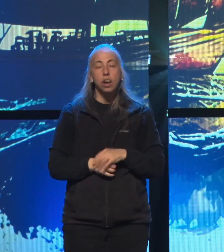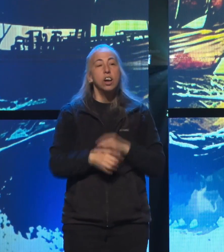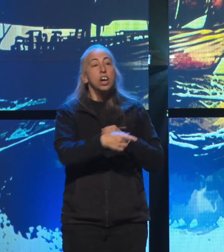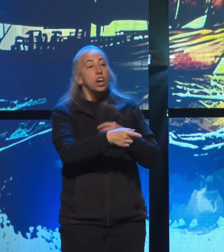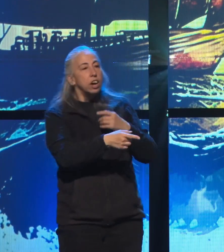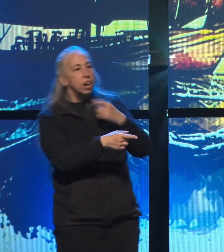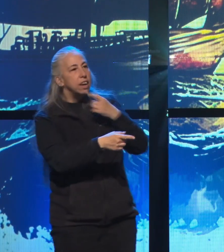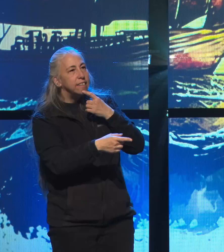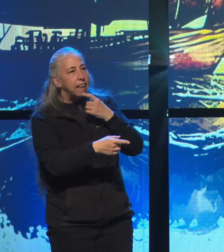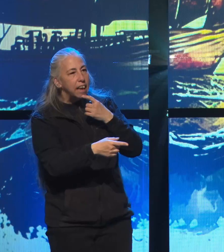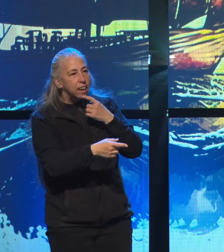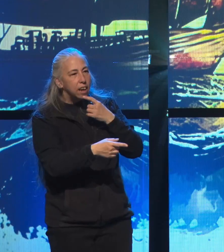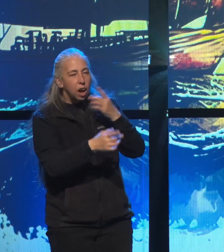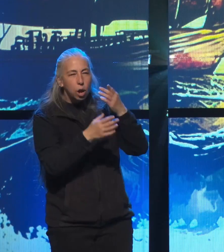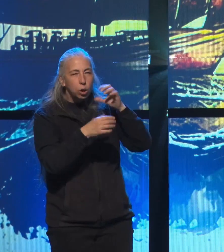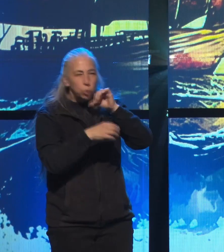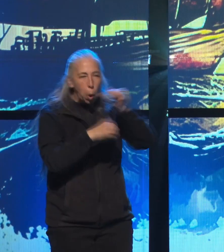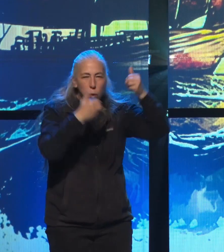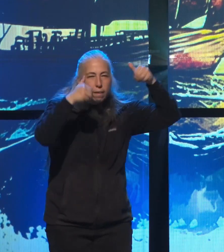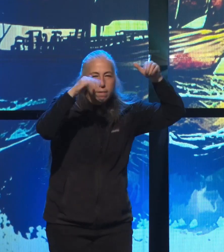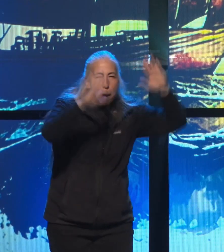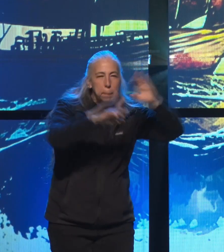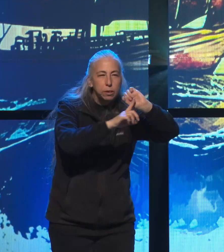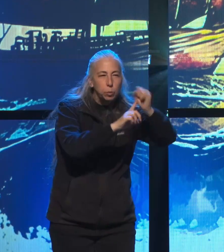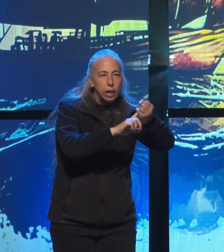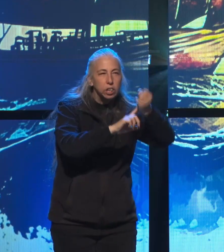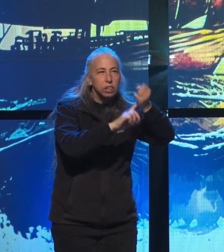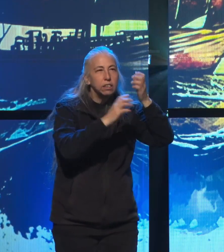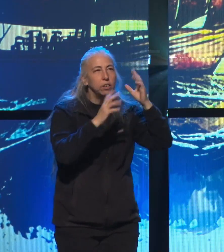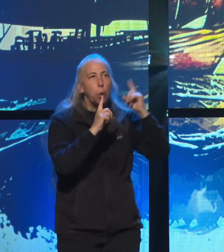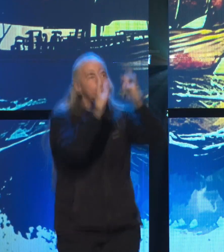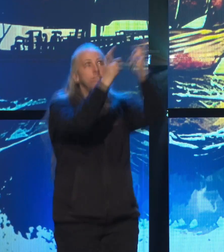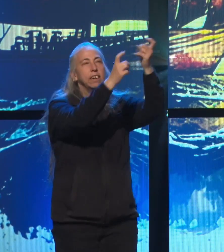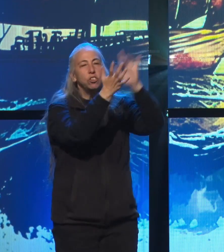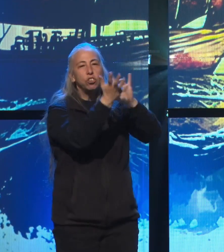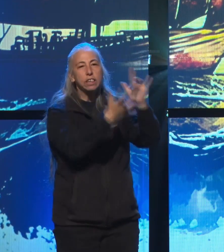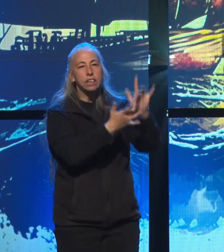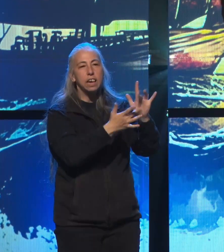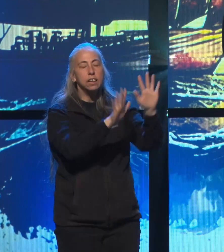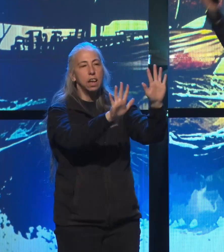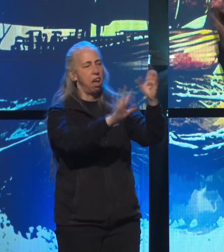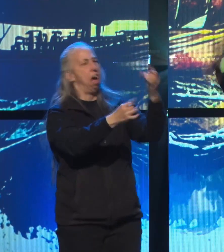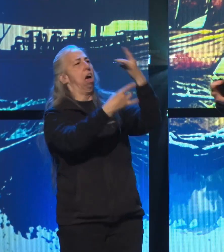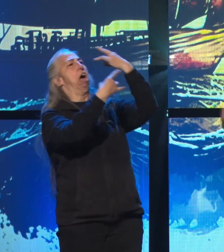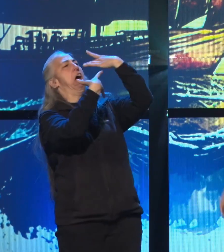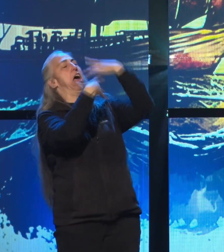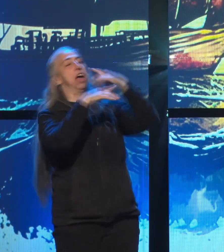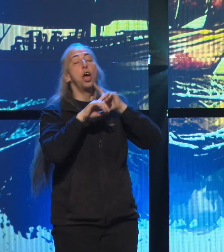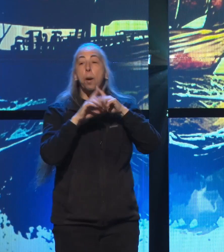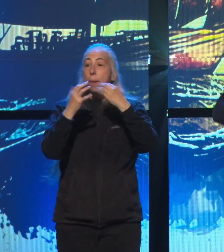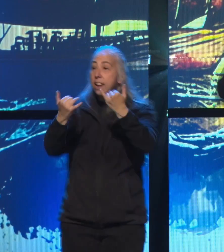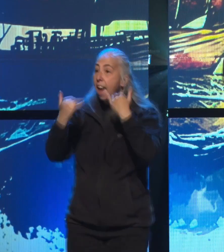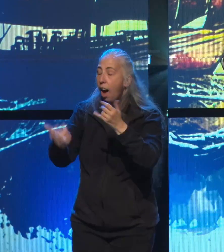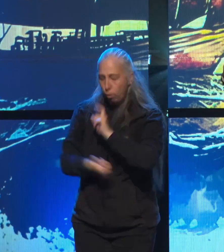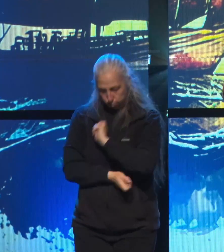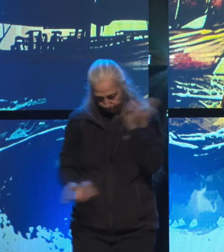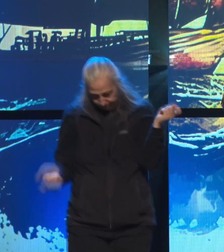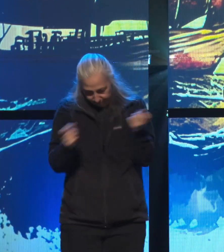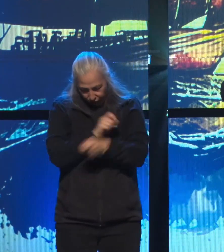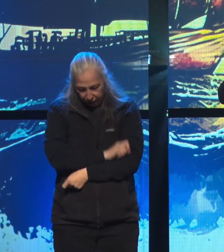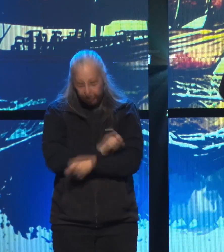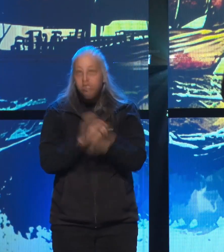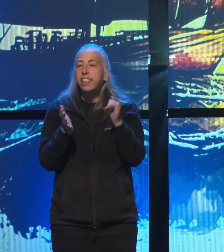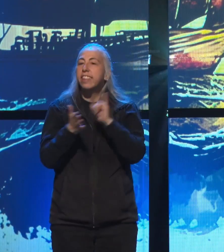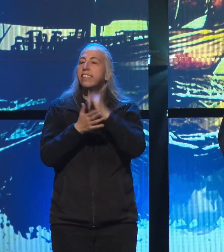say, don't give Jesus the wheel? Because I've been basically... This is the moment, everyone. This is the idea